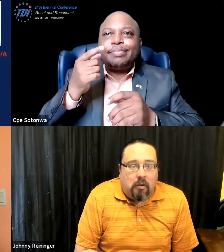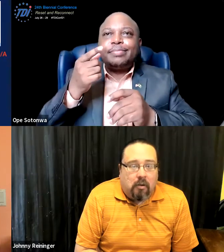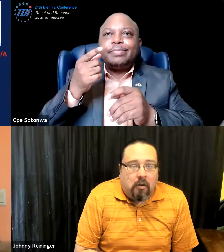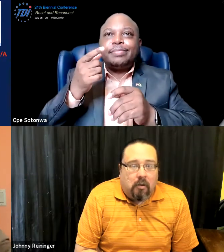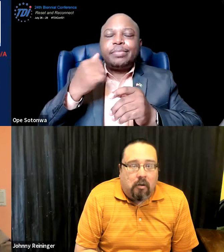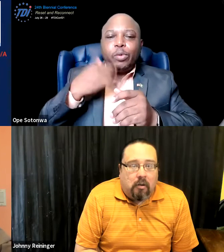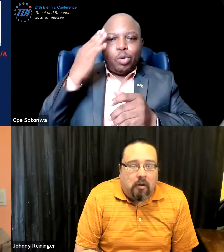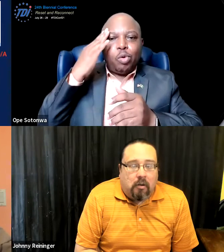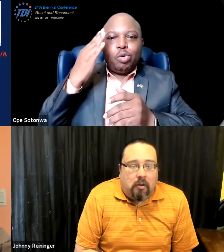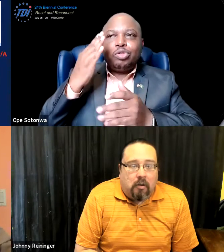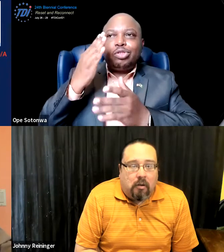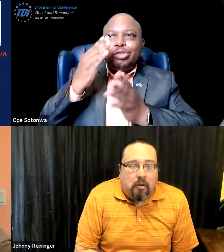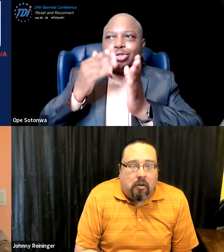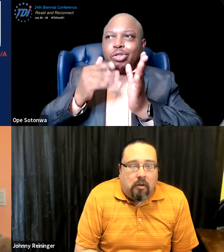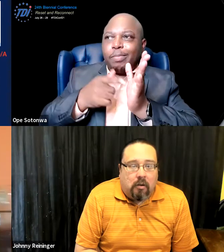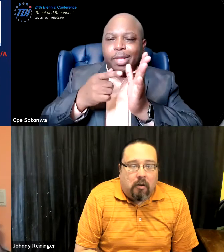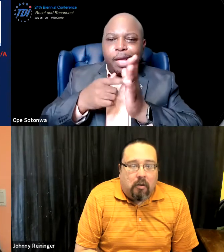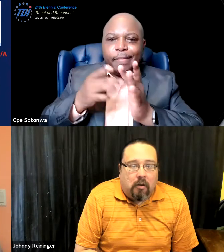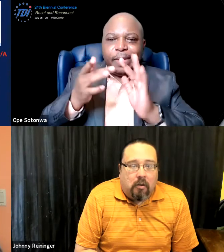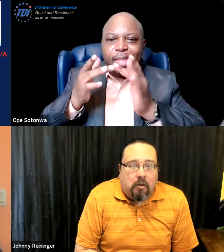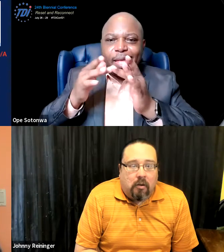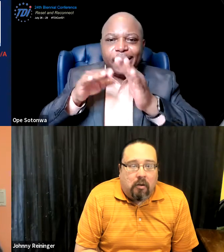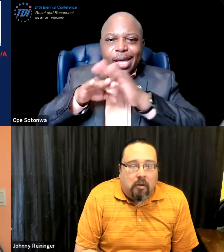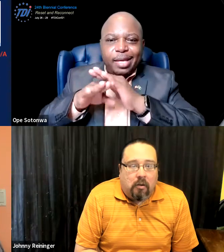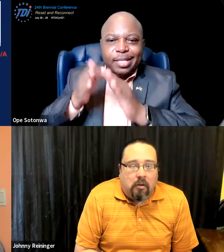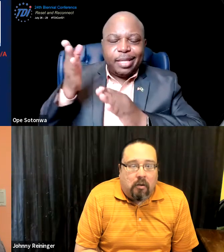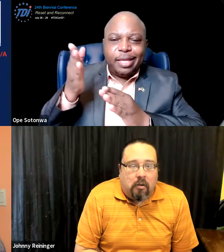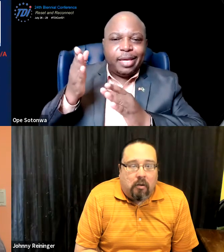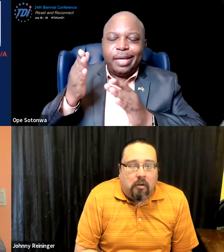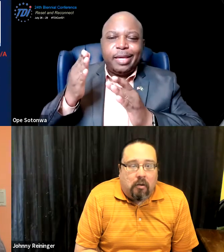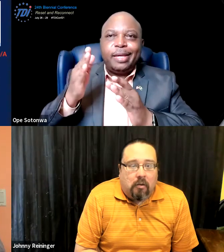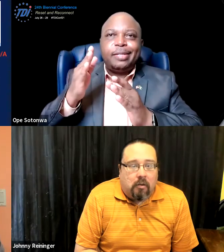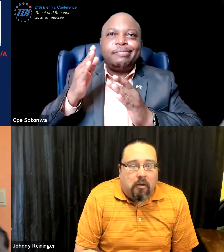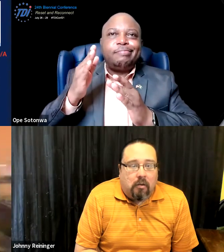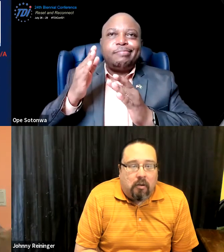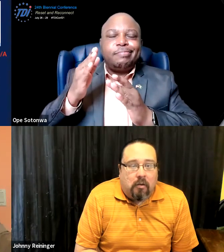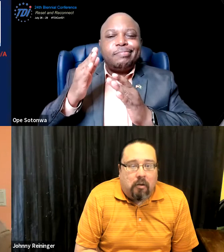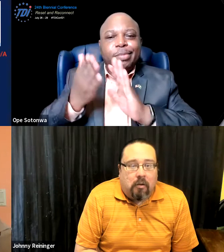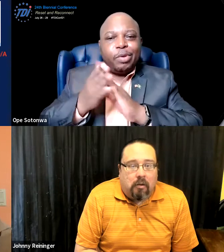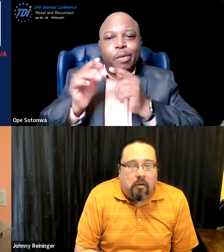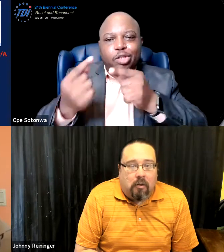about the tribal lands. And I know that sometimes